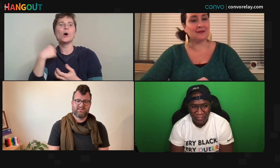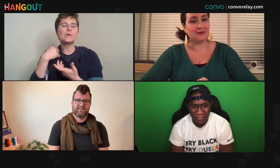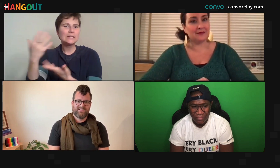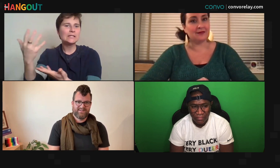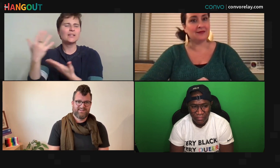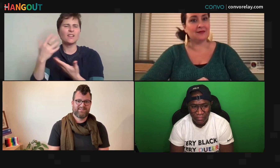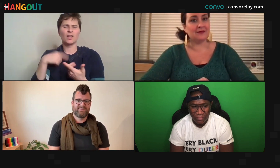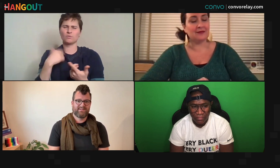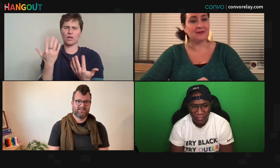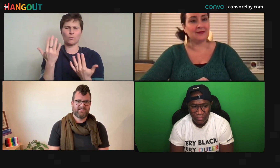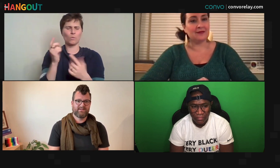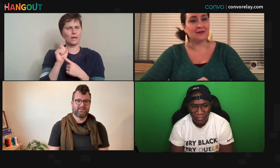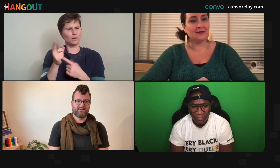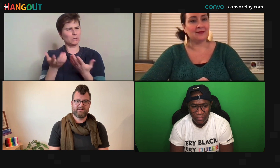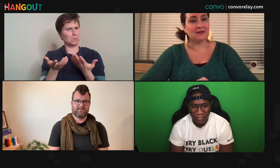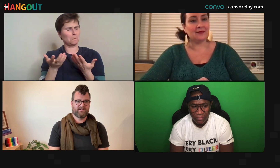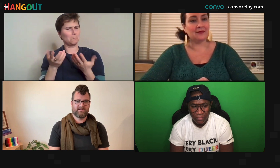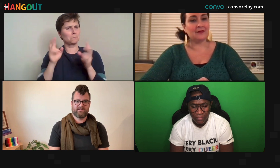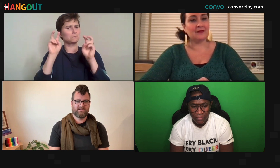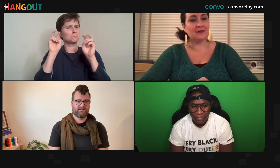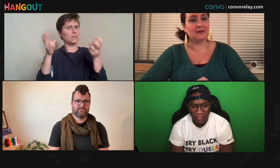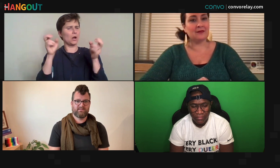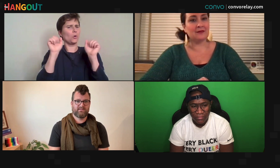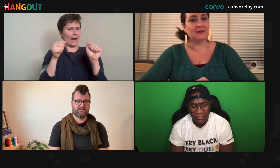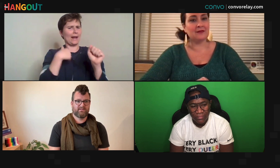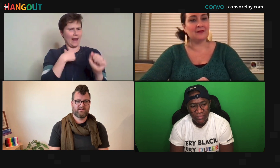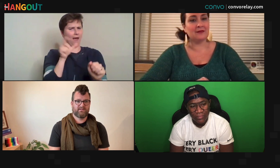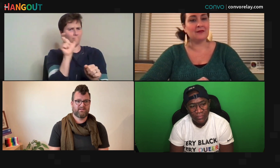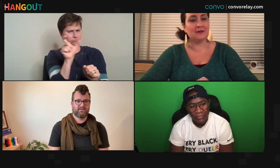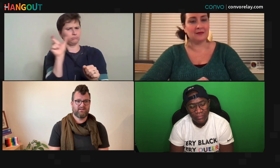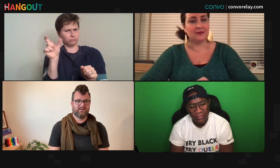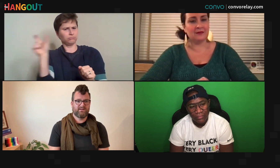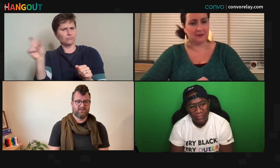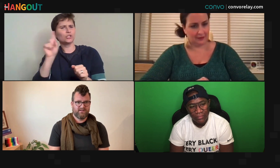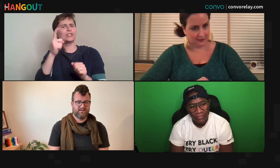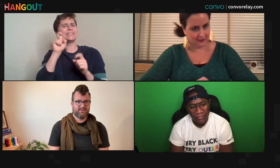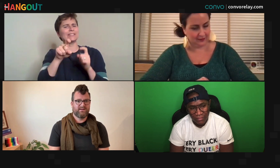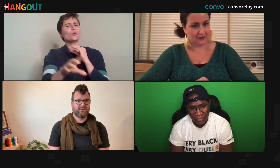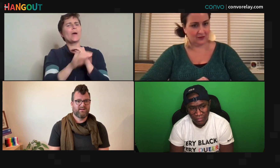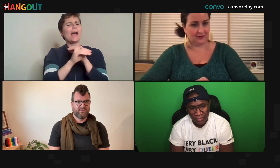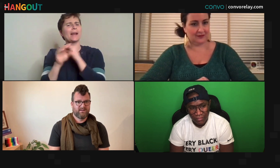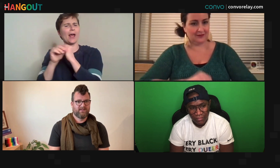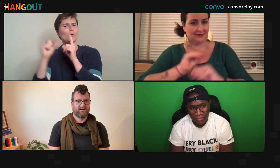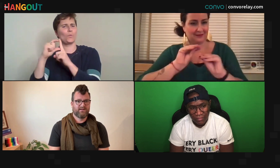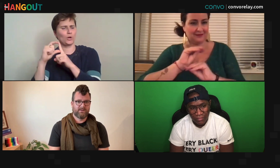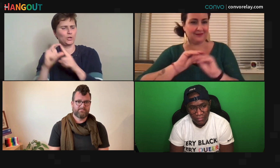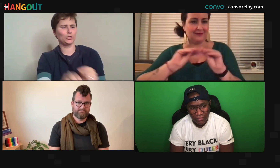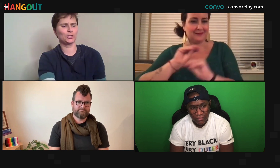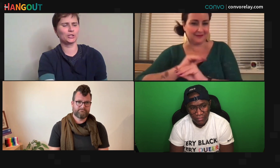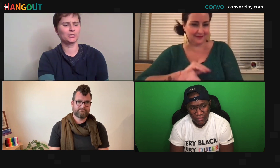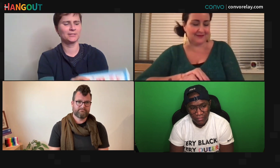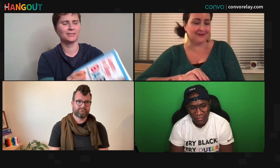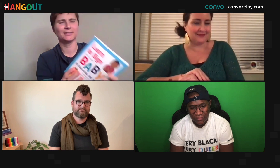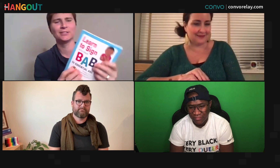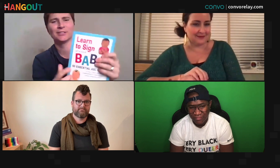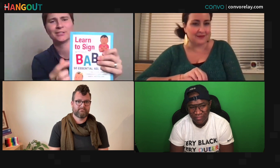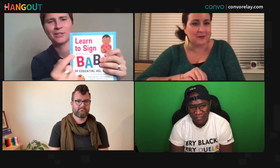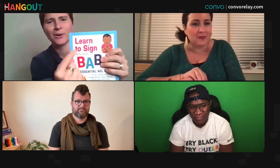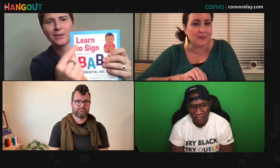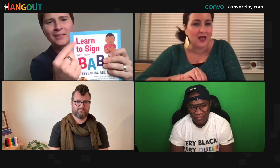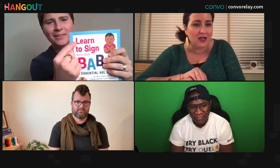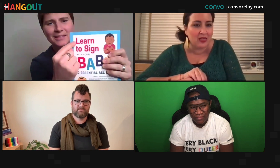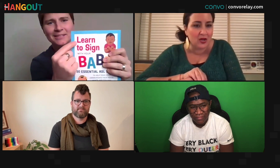than mine will if I change the title. So we went back and forth, and then I thought, wait a minute, the title could have those words, but we can